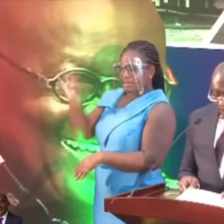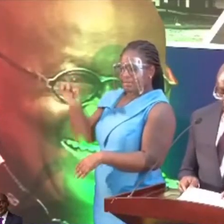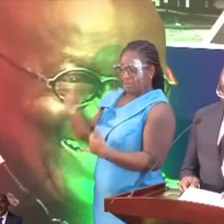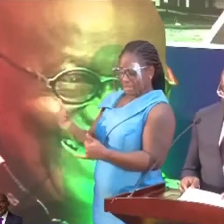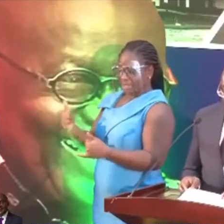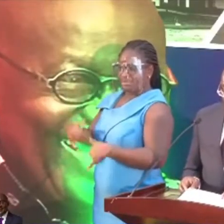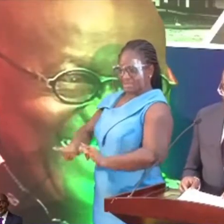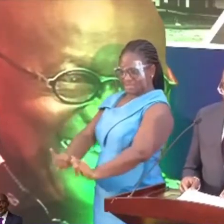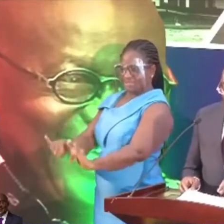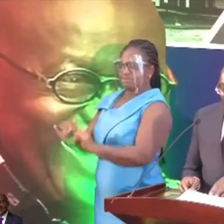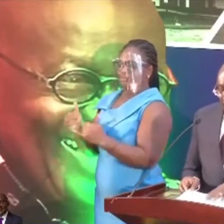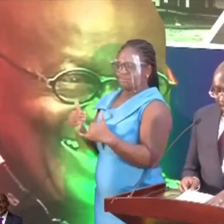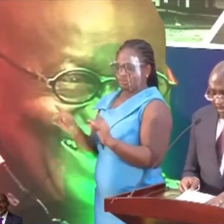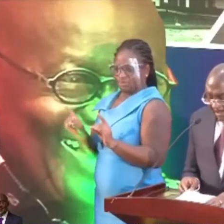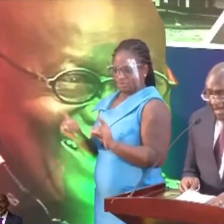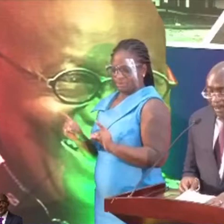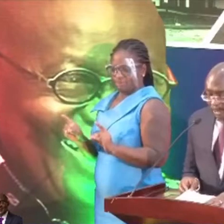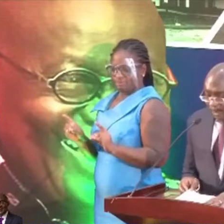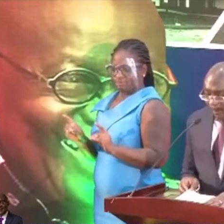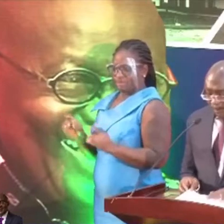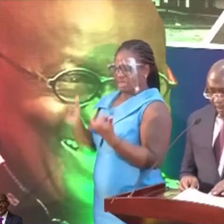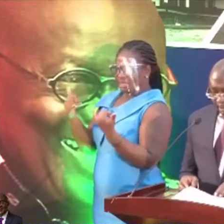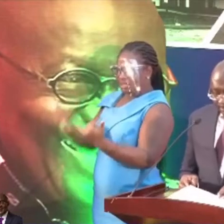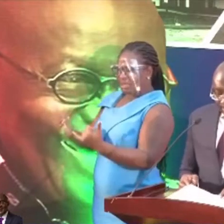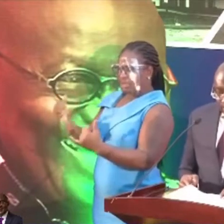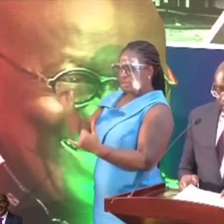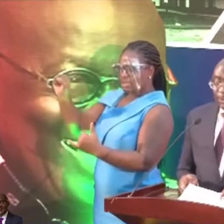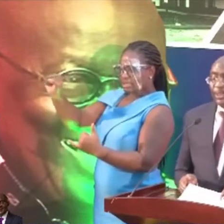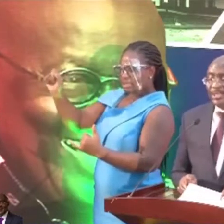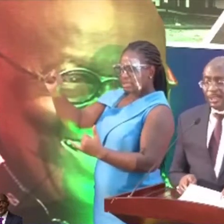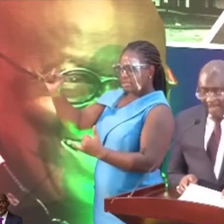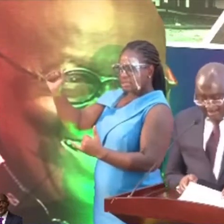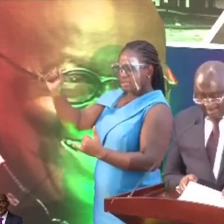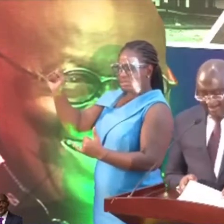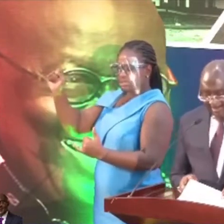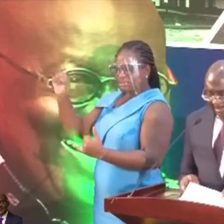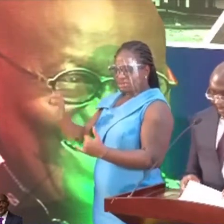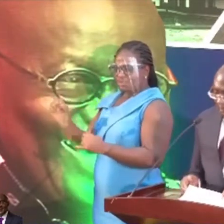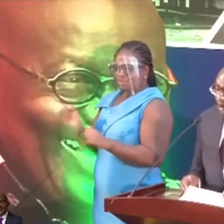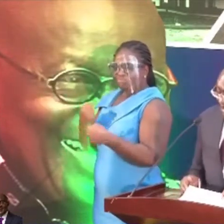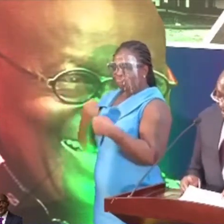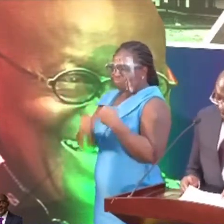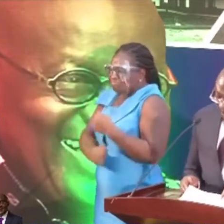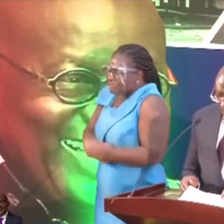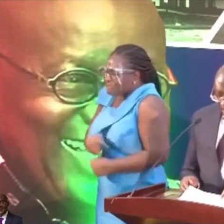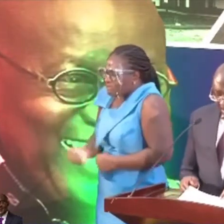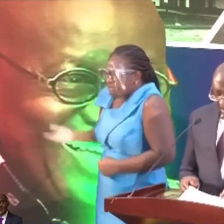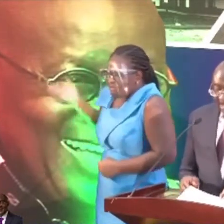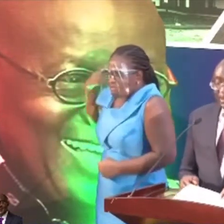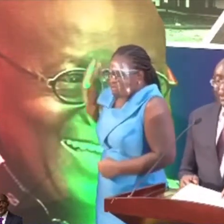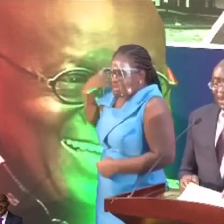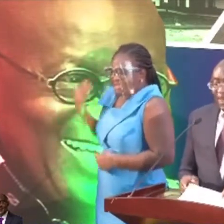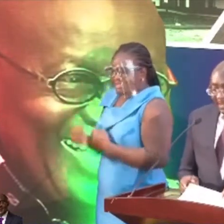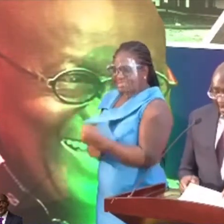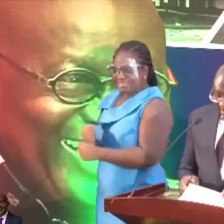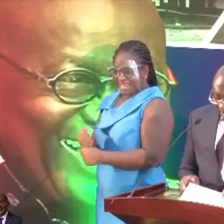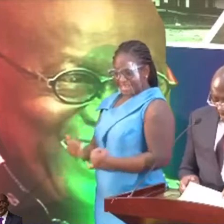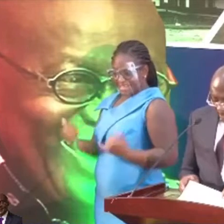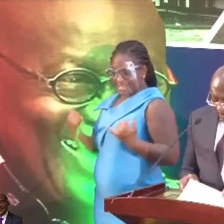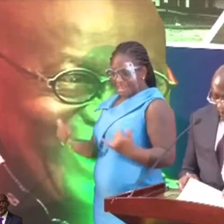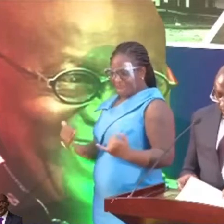ongoing. The State Housing Corporation, which was struggling just a few years ago, has been